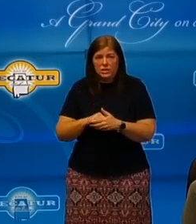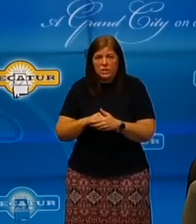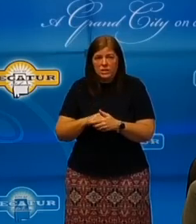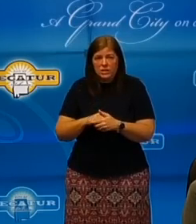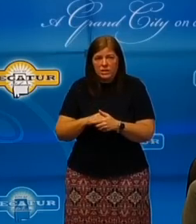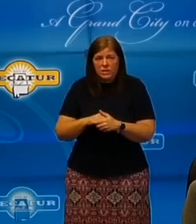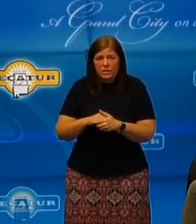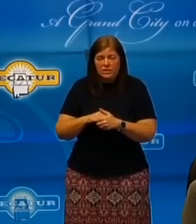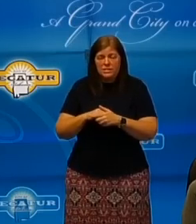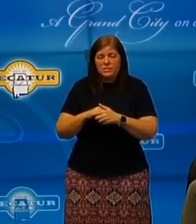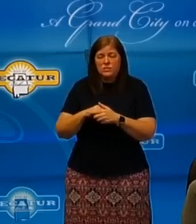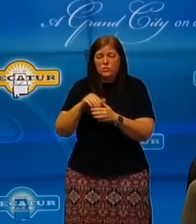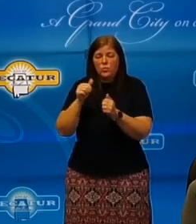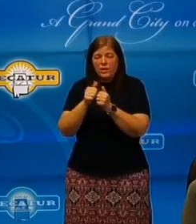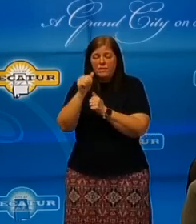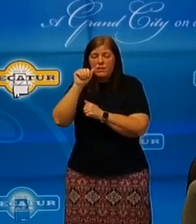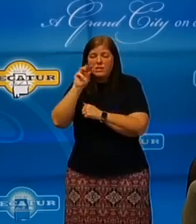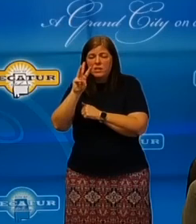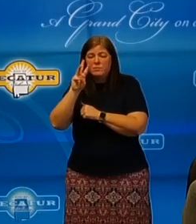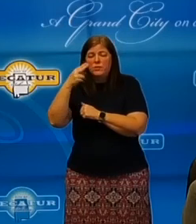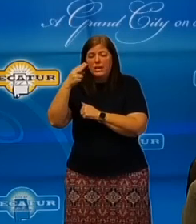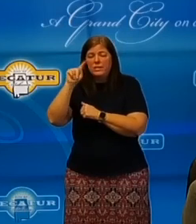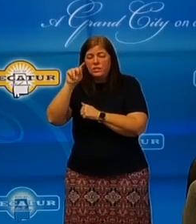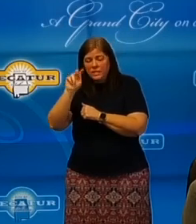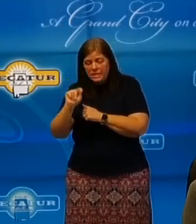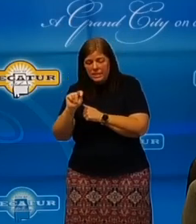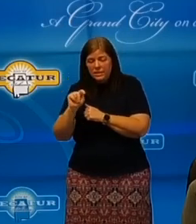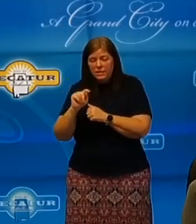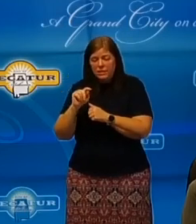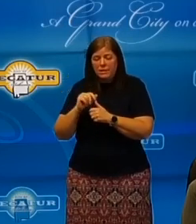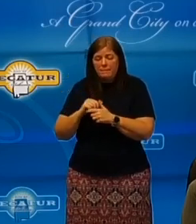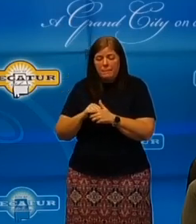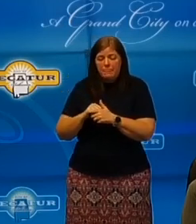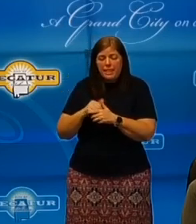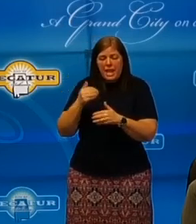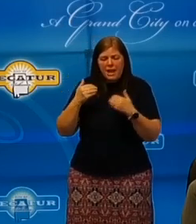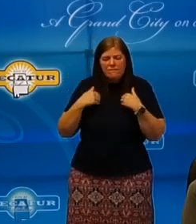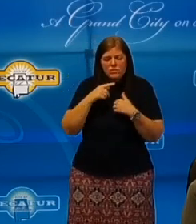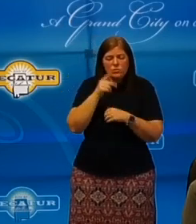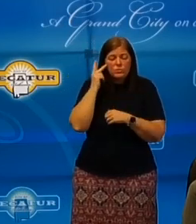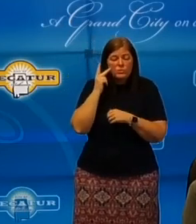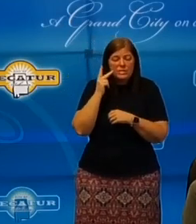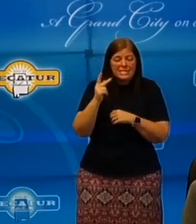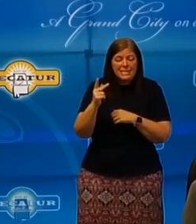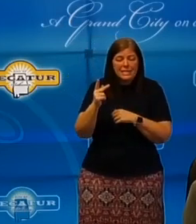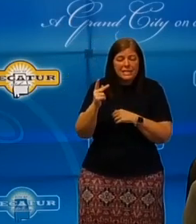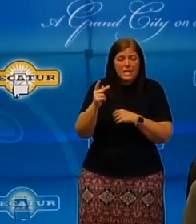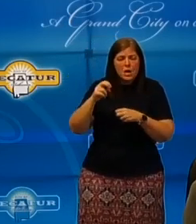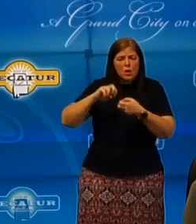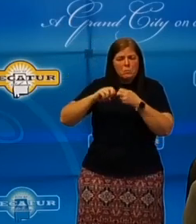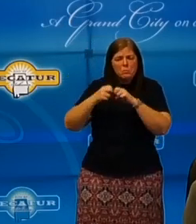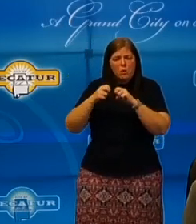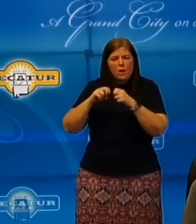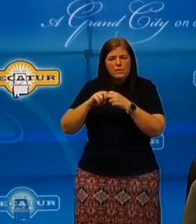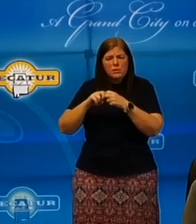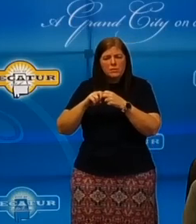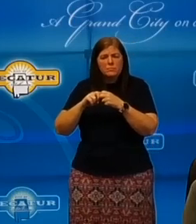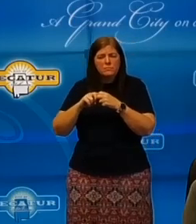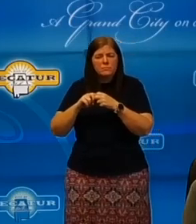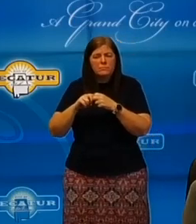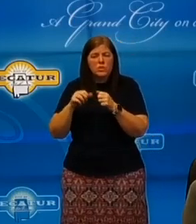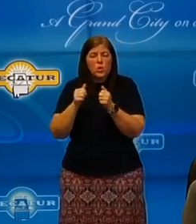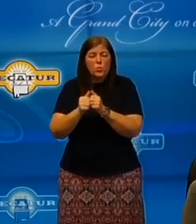again from WHT. I'm wondering, have you all seen any issues with non-essential businesses refusing to close? If that